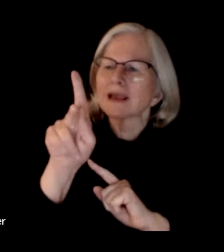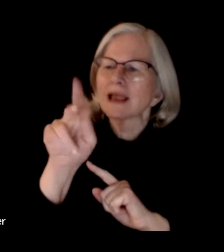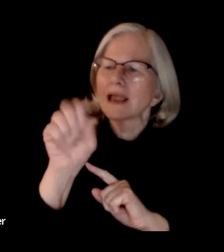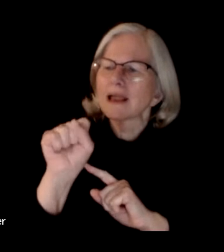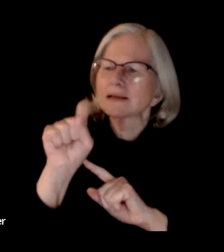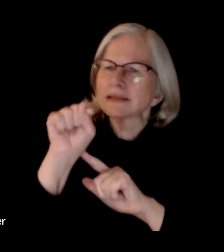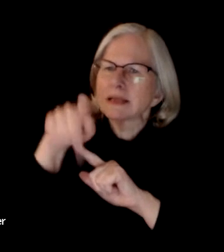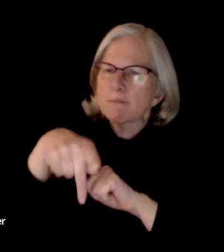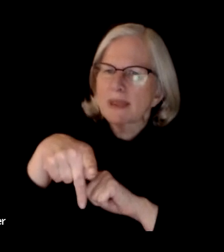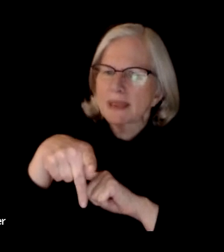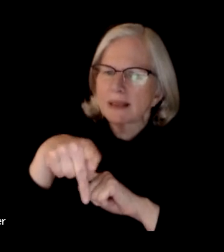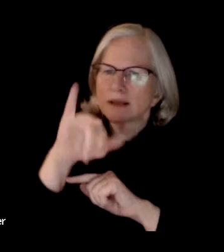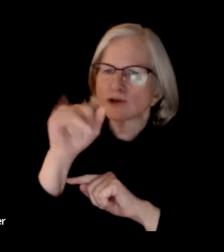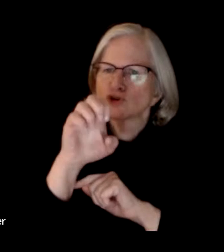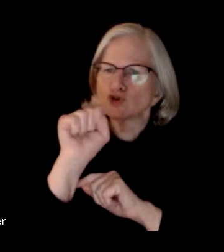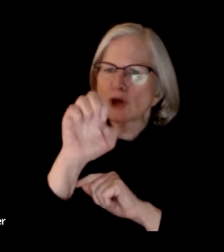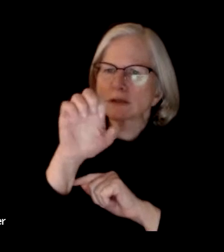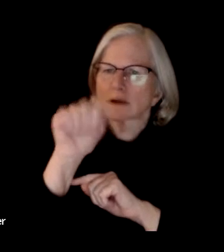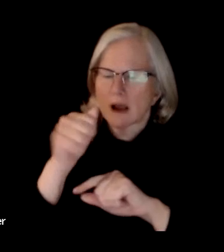Hi there, thank you.